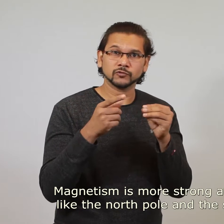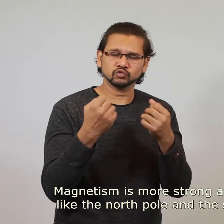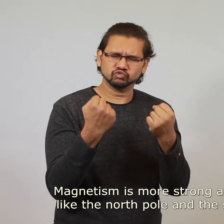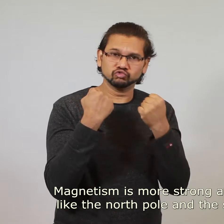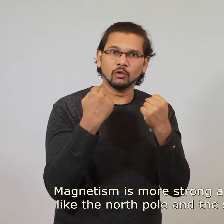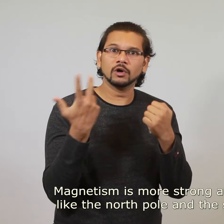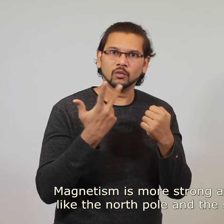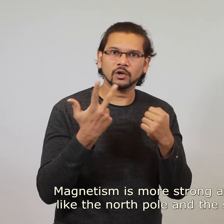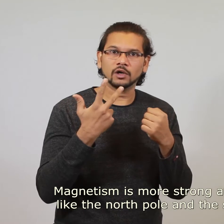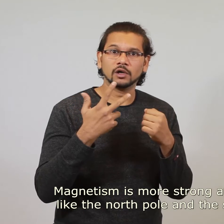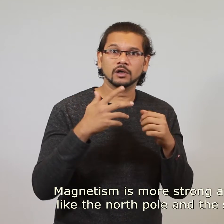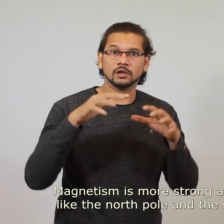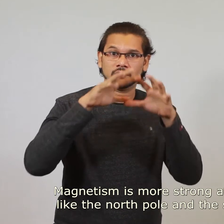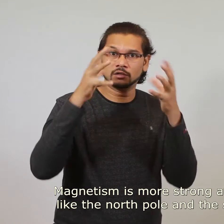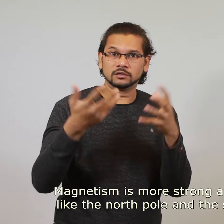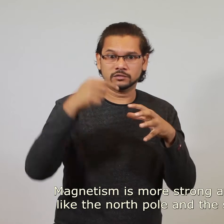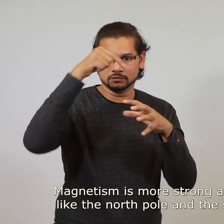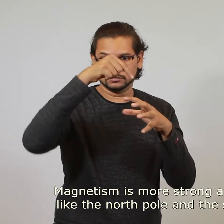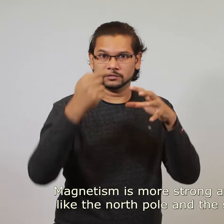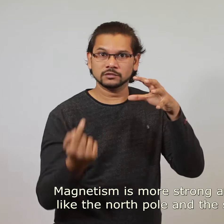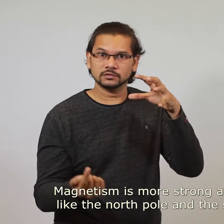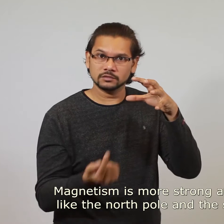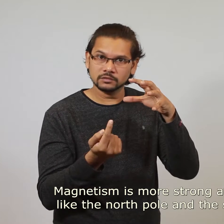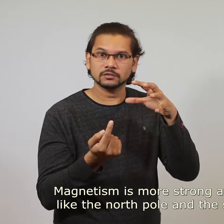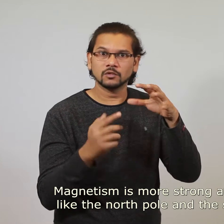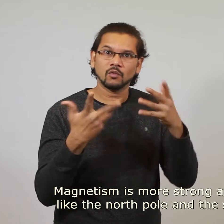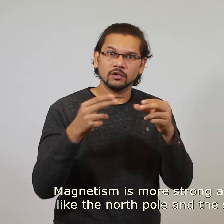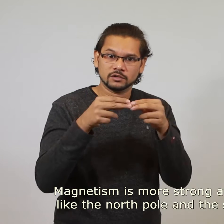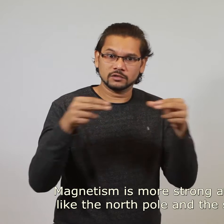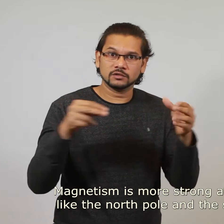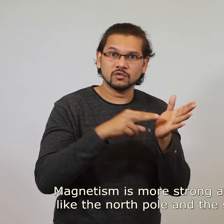Magnetism is more strong at the poles like the North Pole and the South Pole.